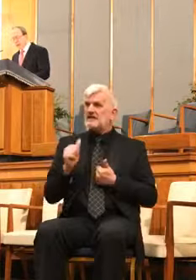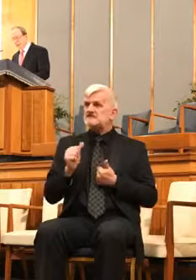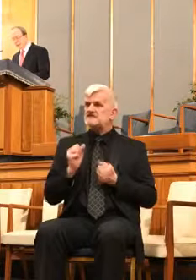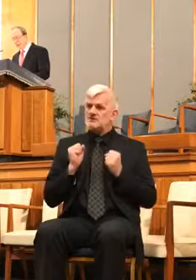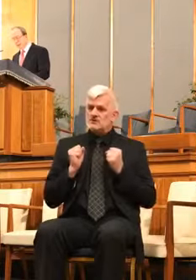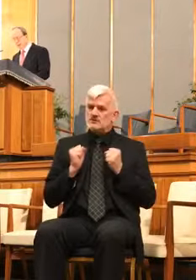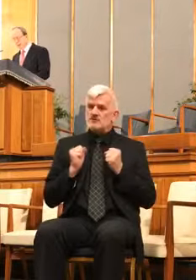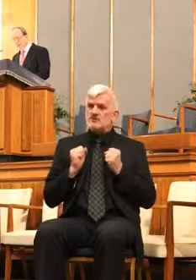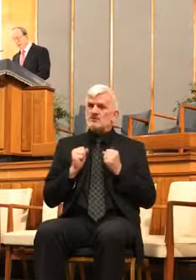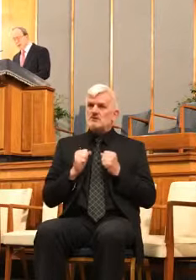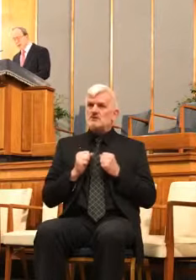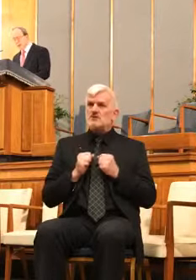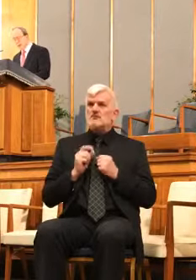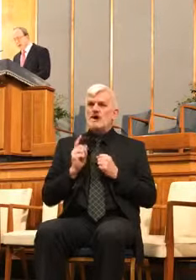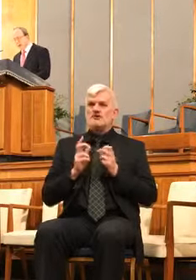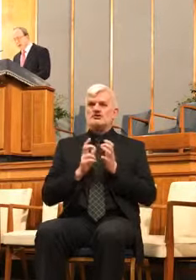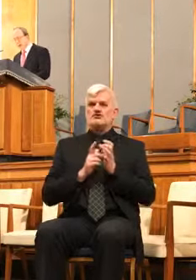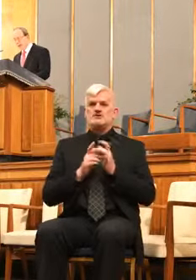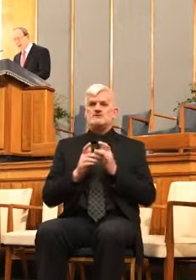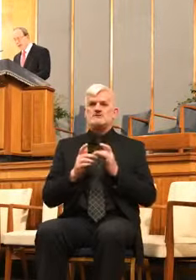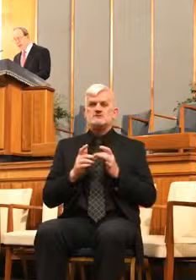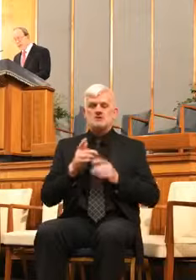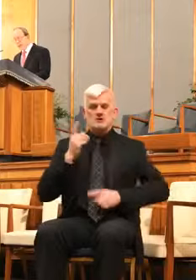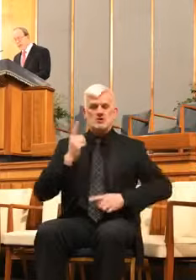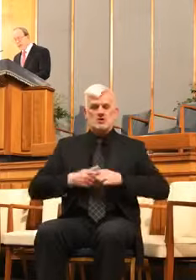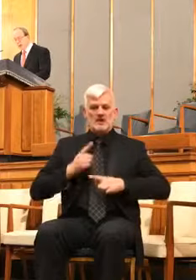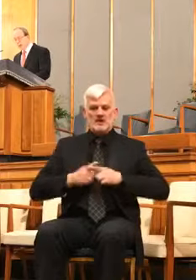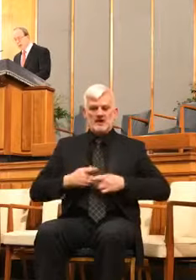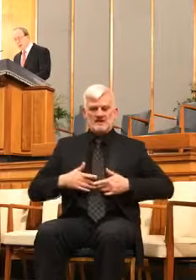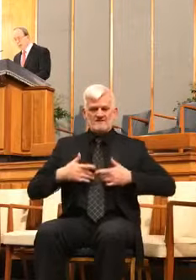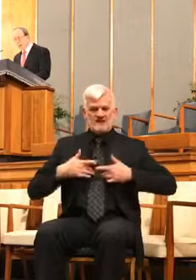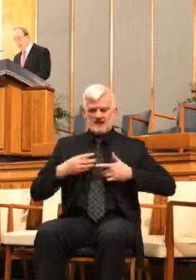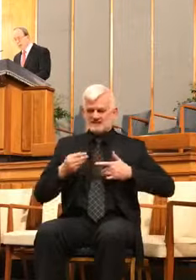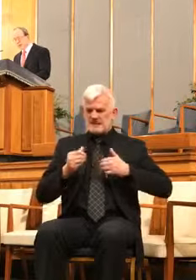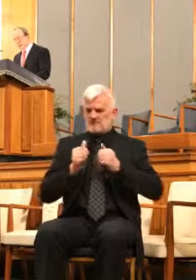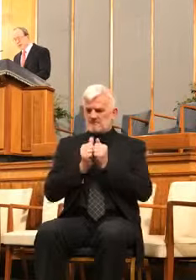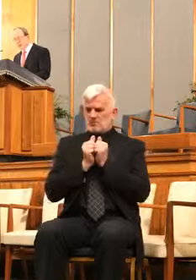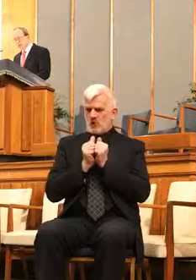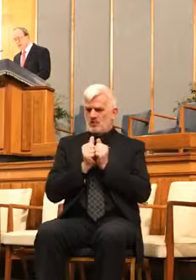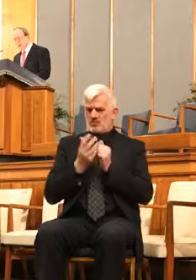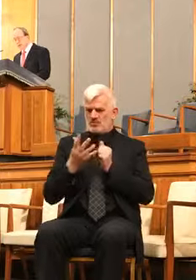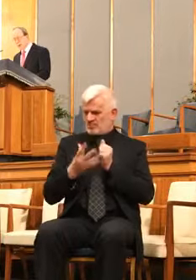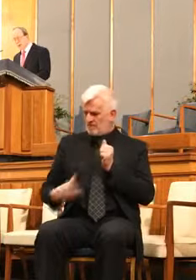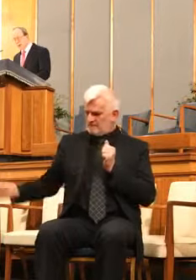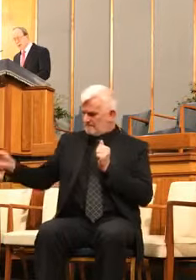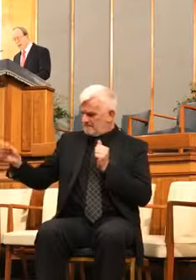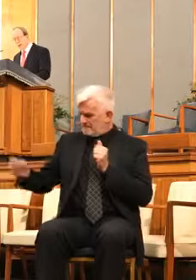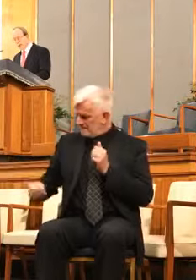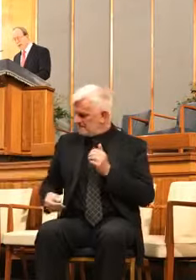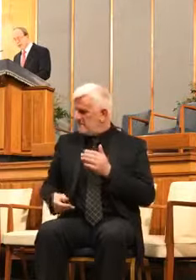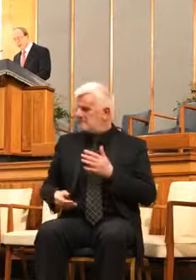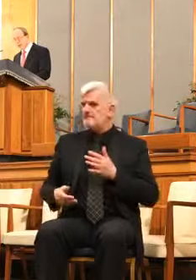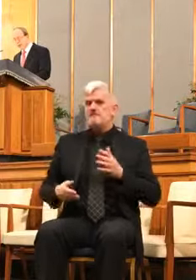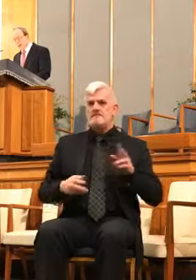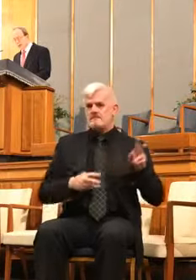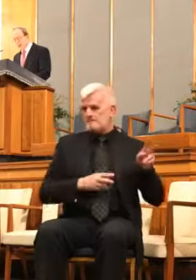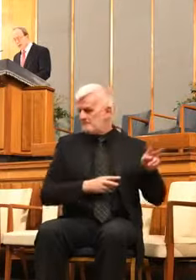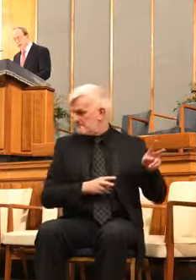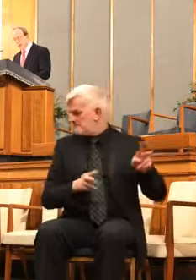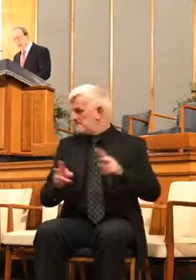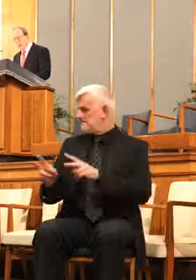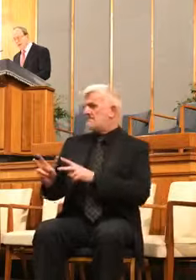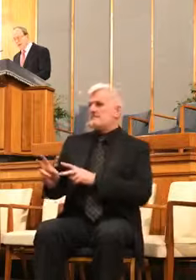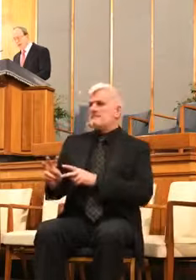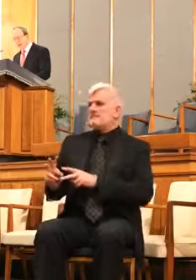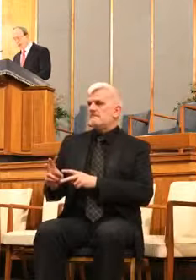plague. And Jesus, immediately knowing in himself that virtue had gone out of him, turned